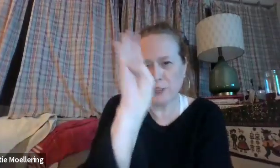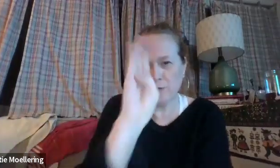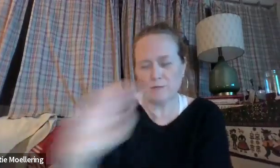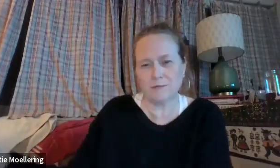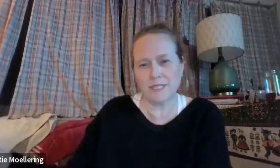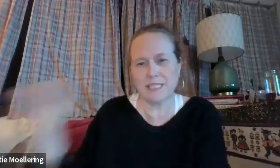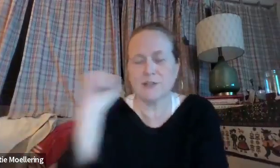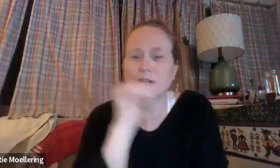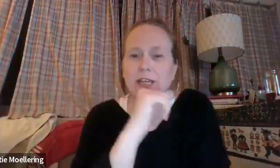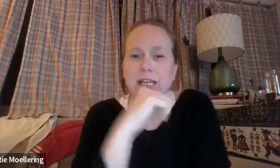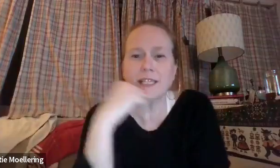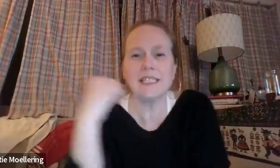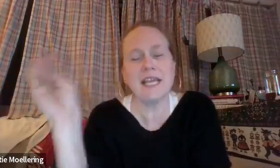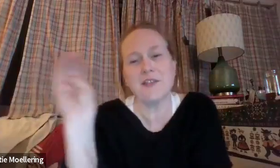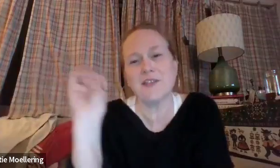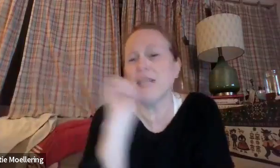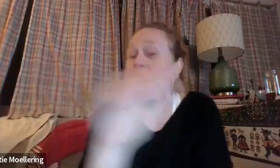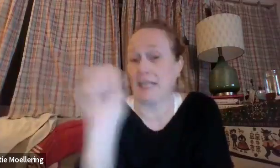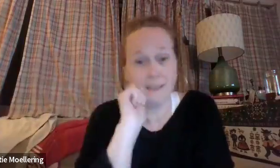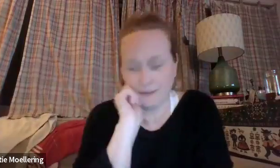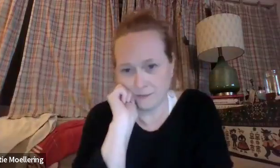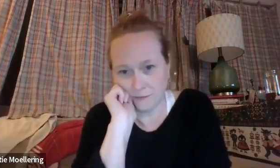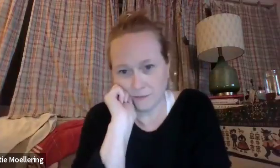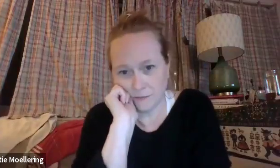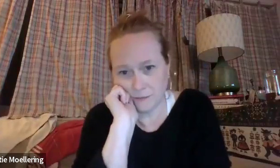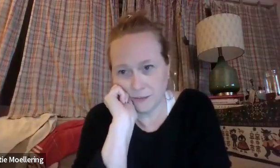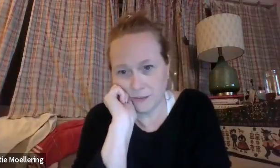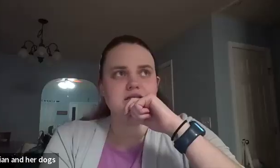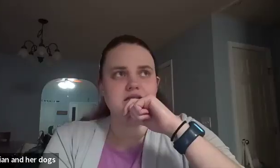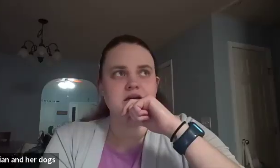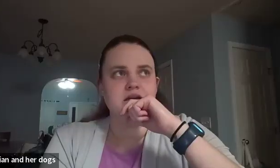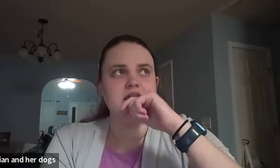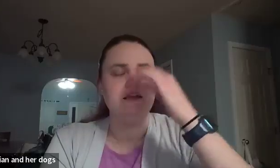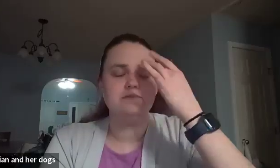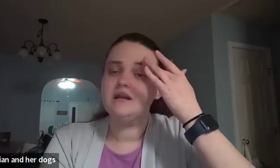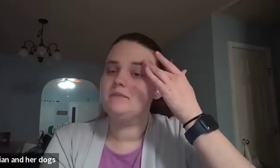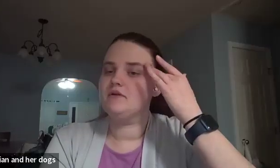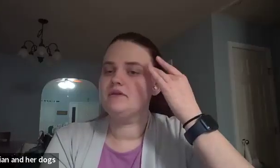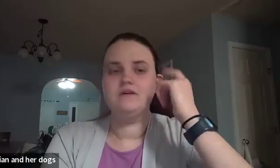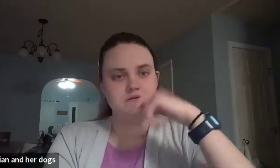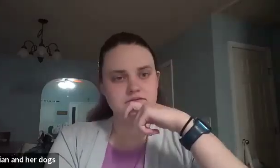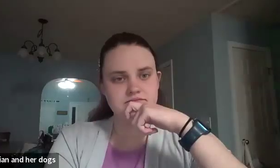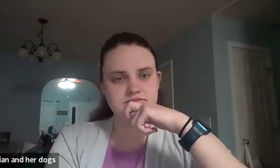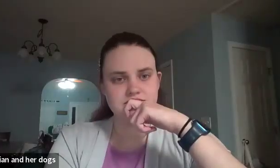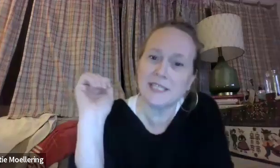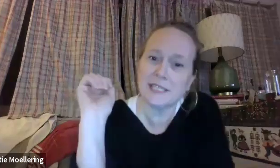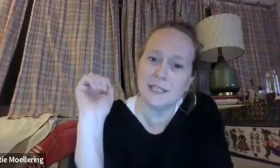you is there like is that a thing? Yes. And I'm 'Cause trying to remember. didn't we talk about bus?